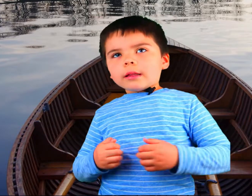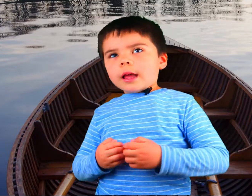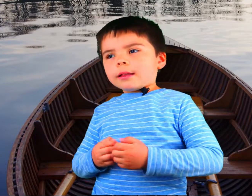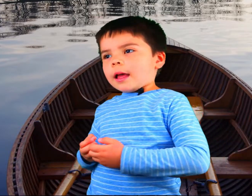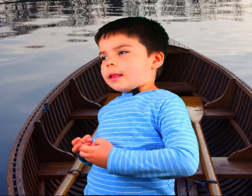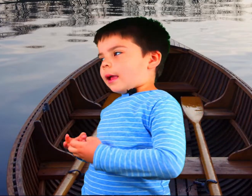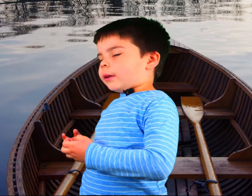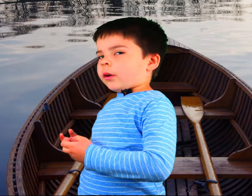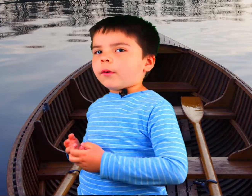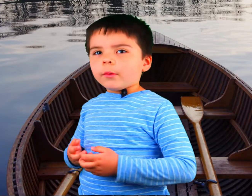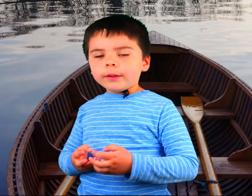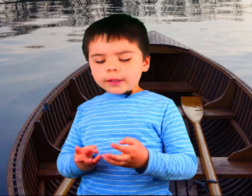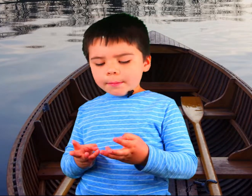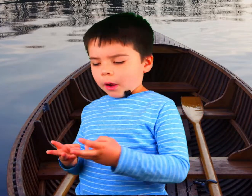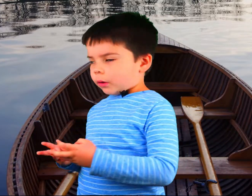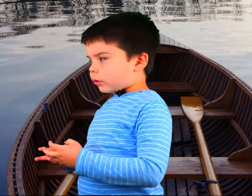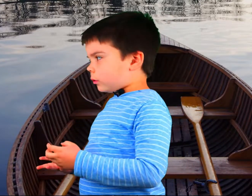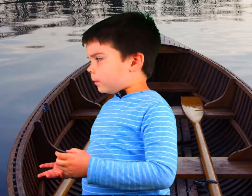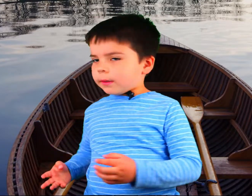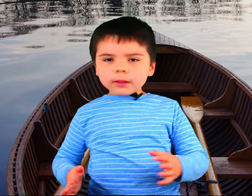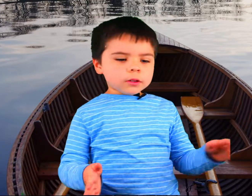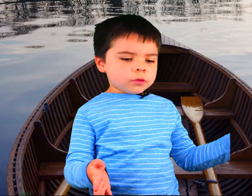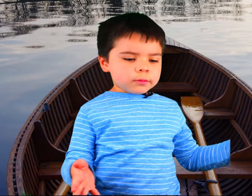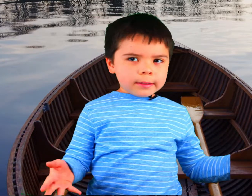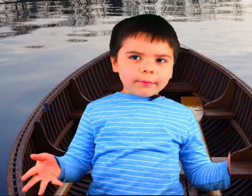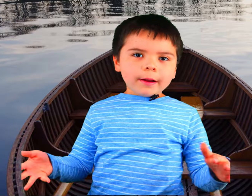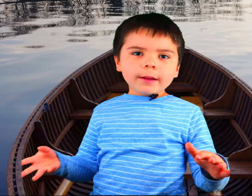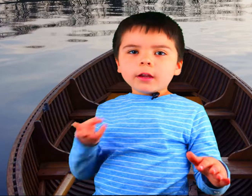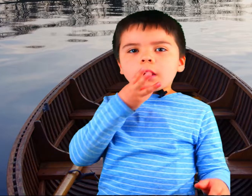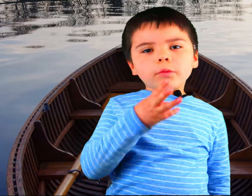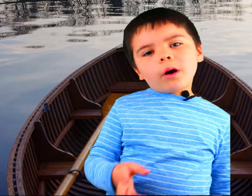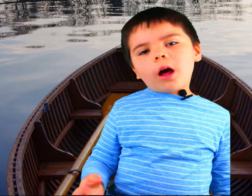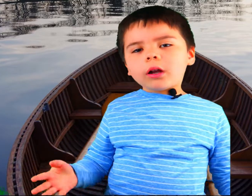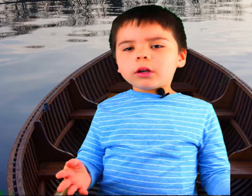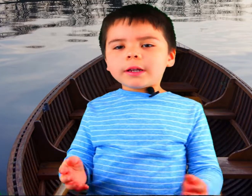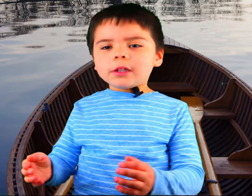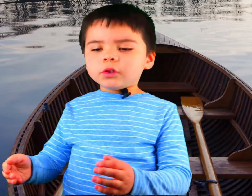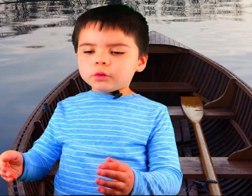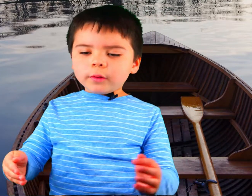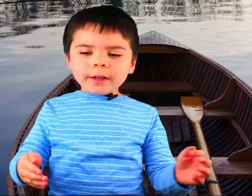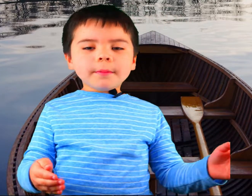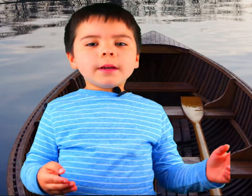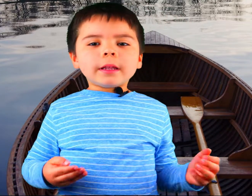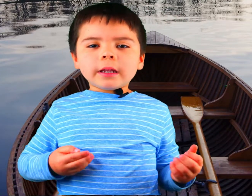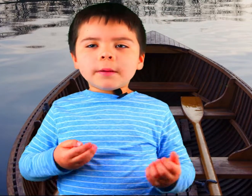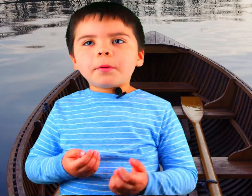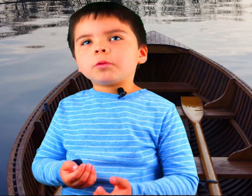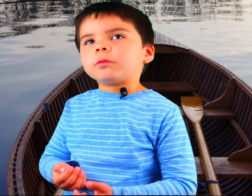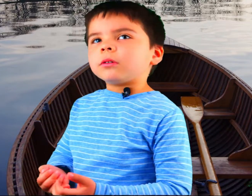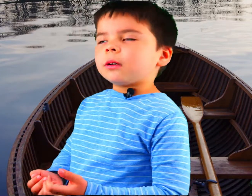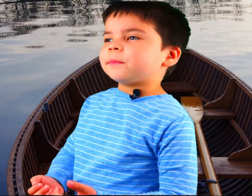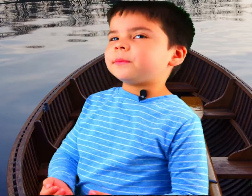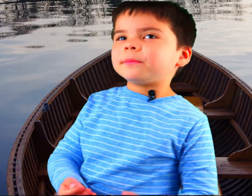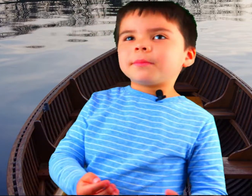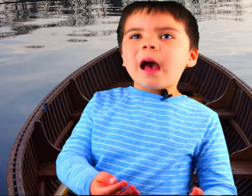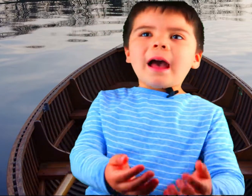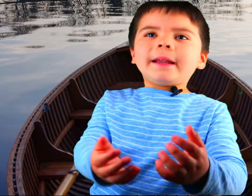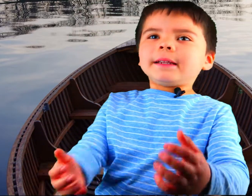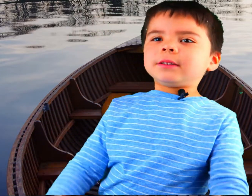like you're rowing a boat, you put the stream right, water, then stream, and the boat comes behind the